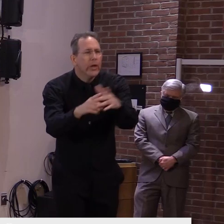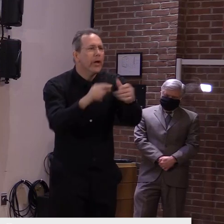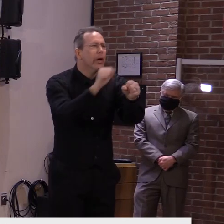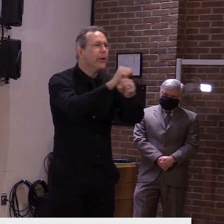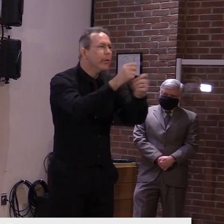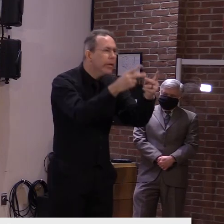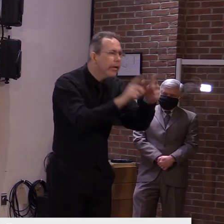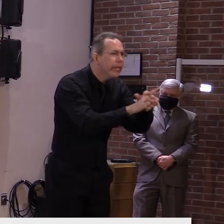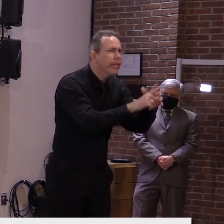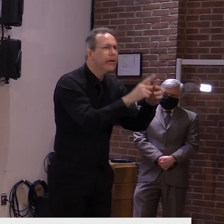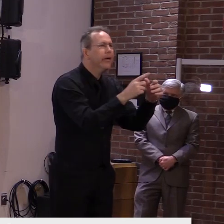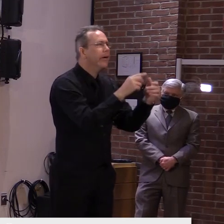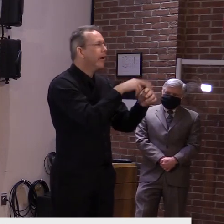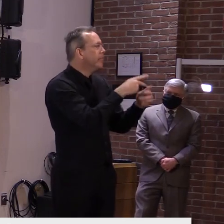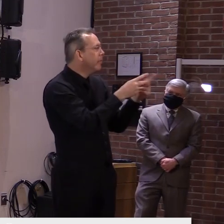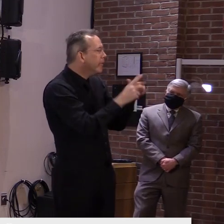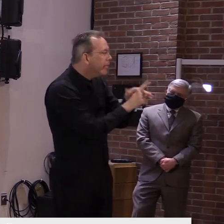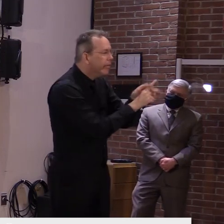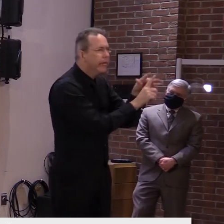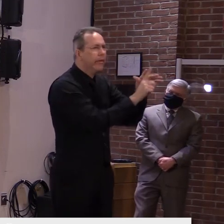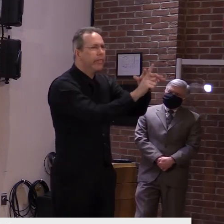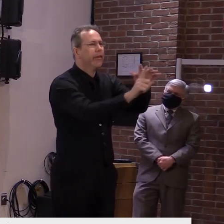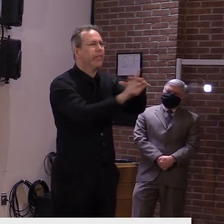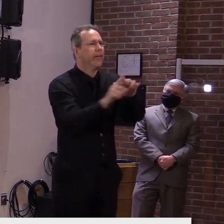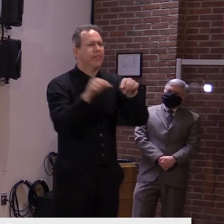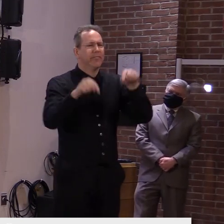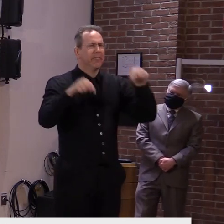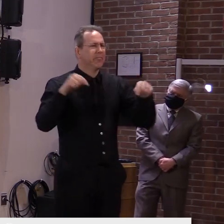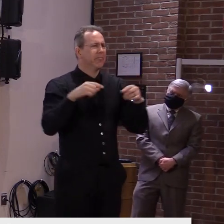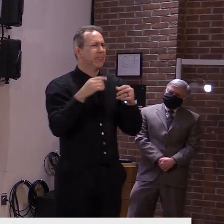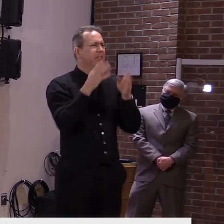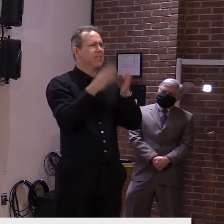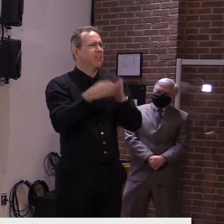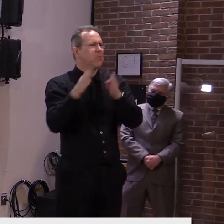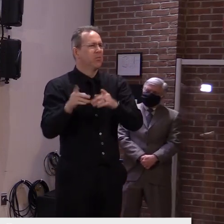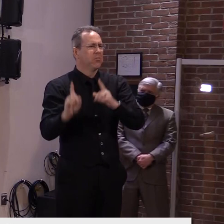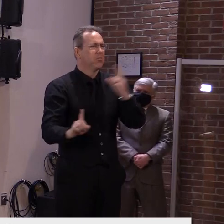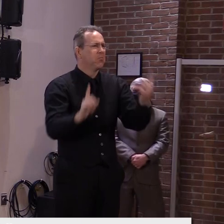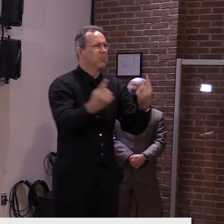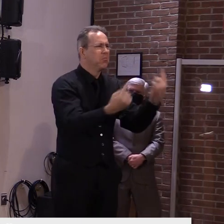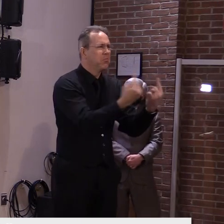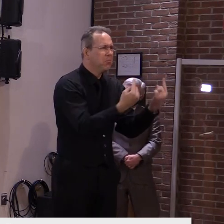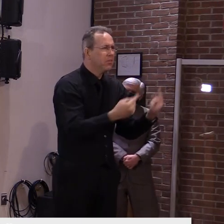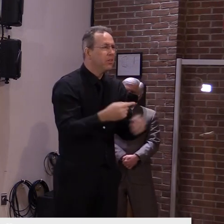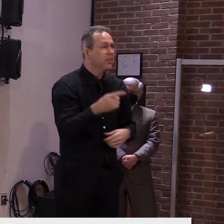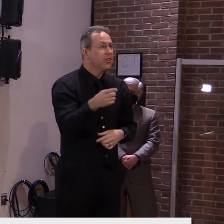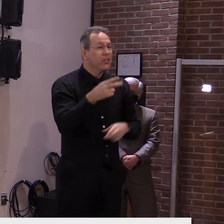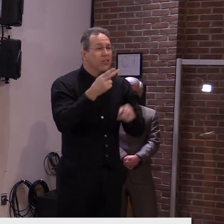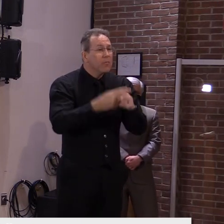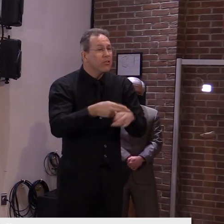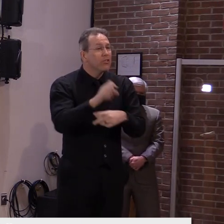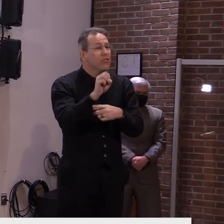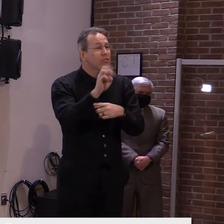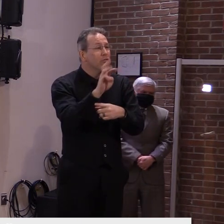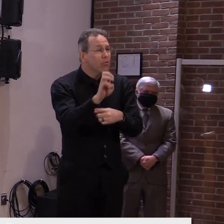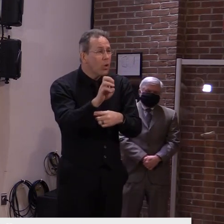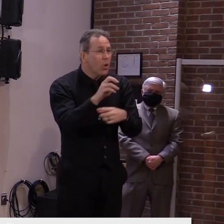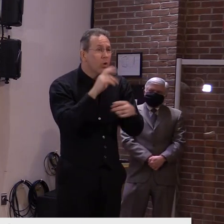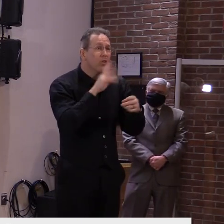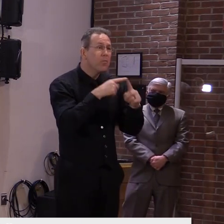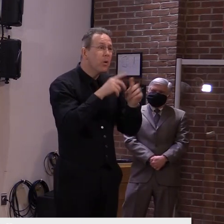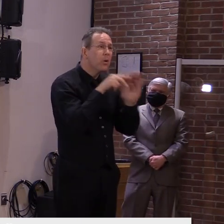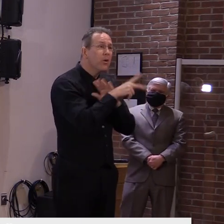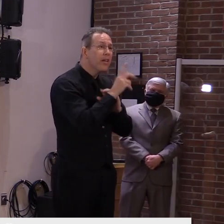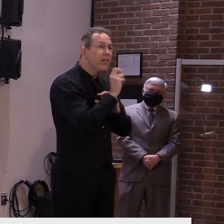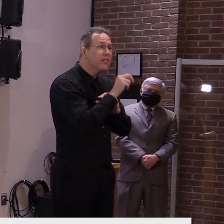Under 20% of cases in any of these communities, the ones you've mentioned and others, are direct impact of any